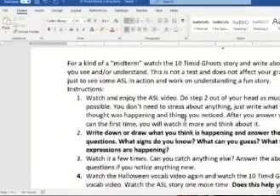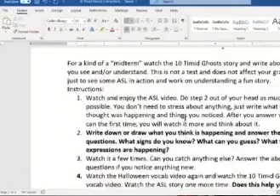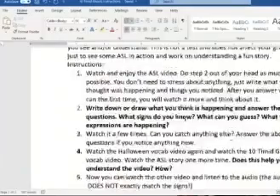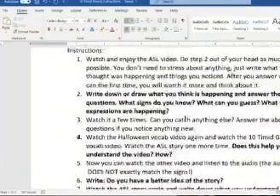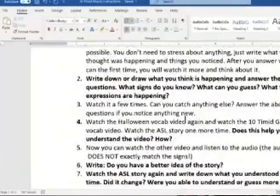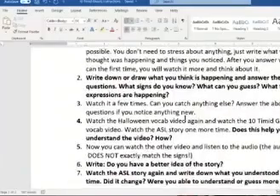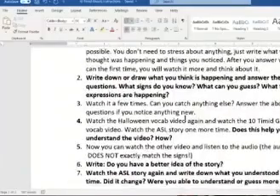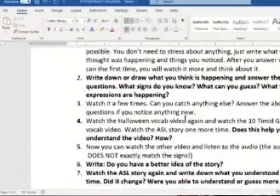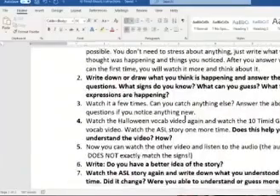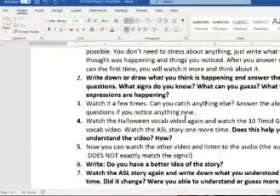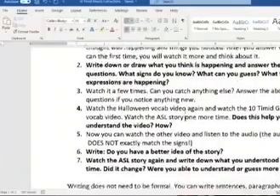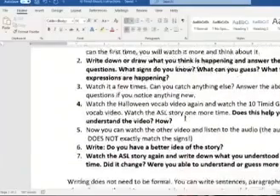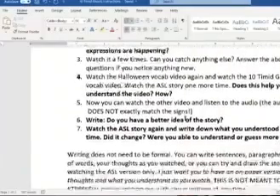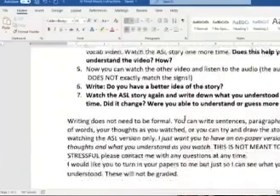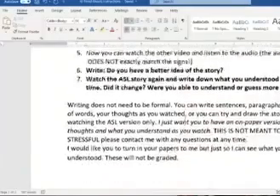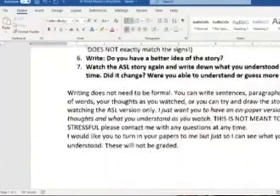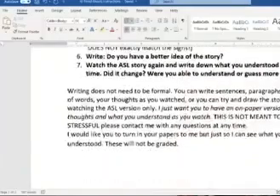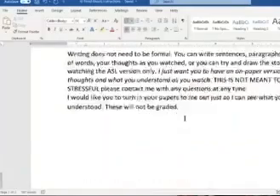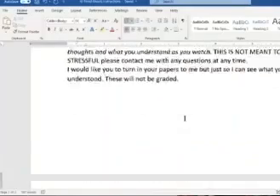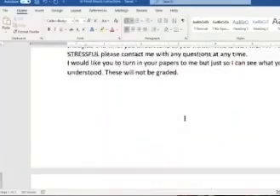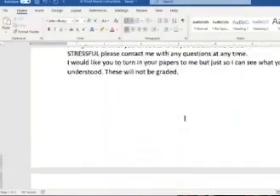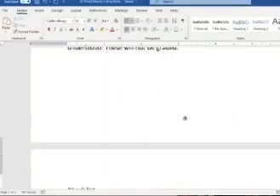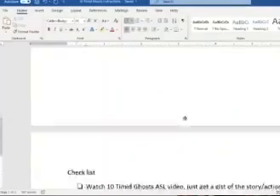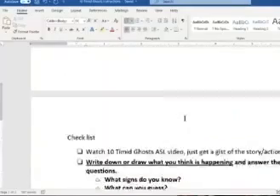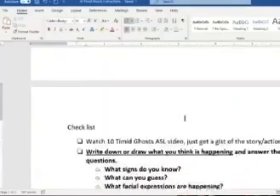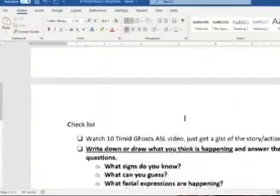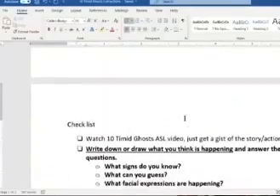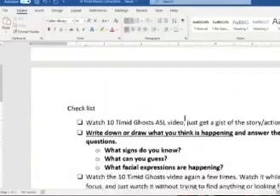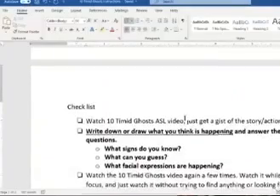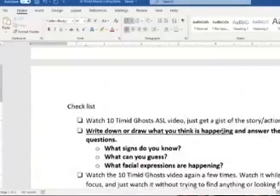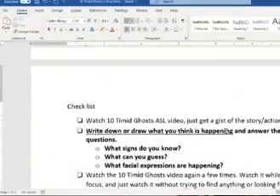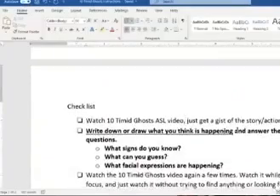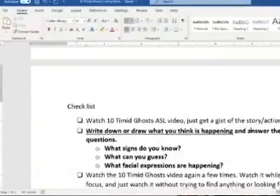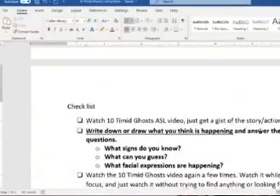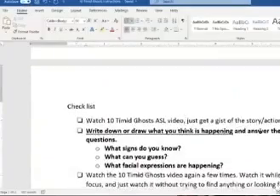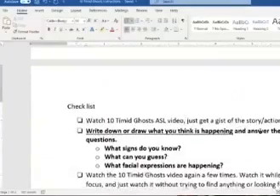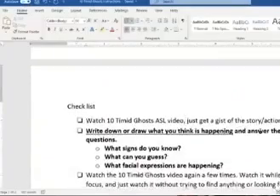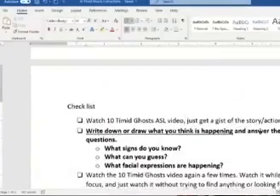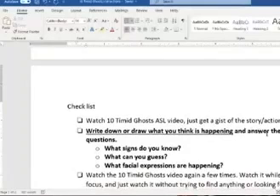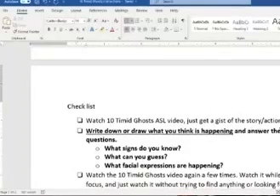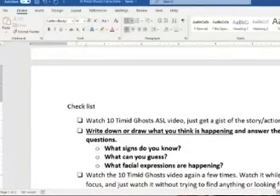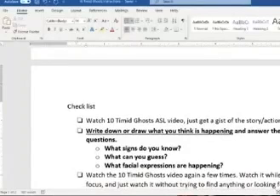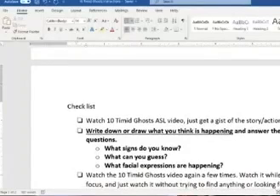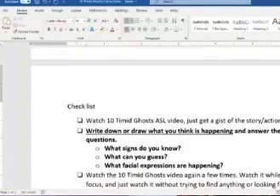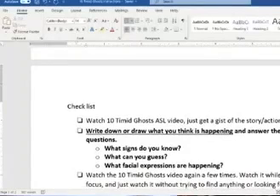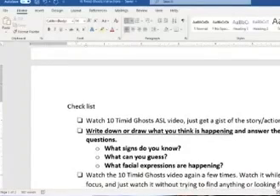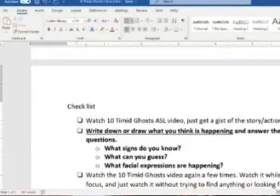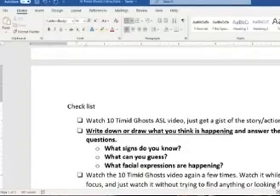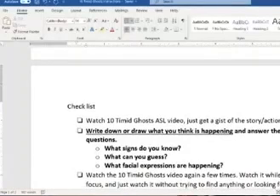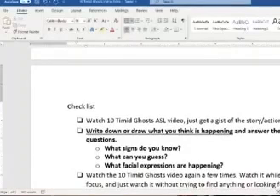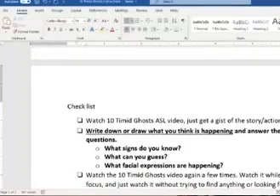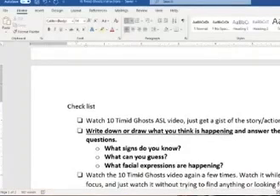week. But this week I added this checklist onto it, which makes it a bit